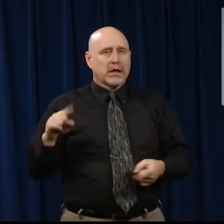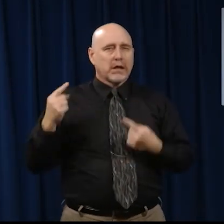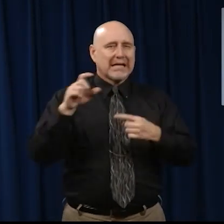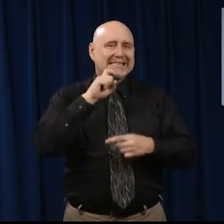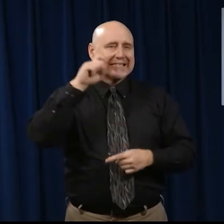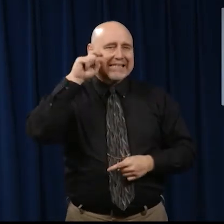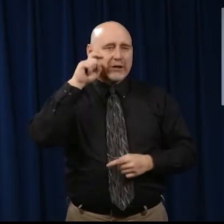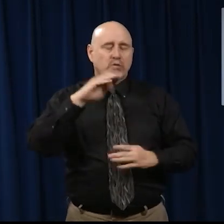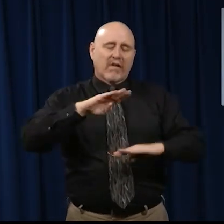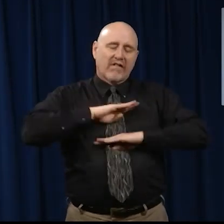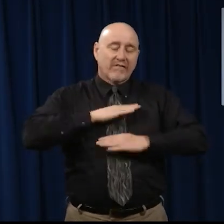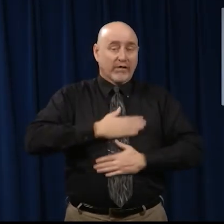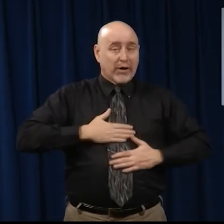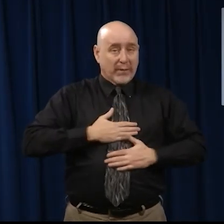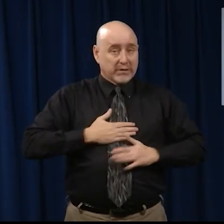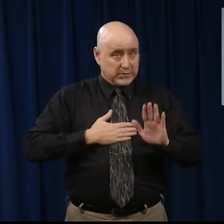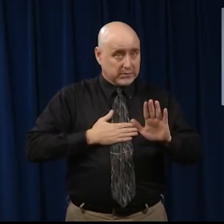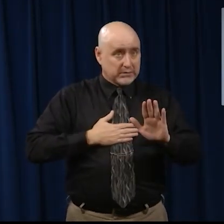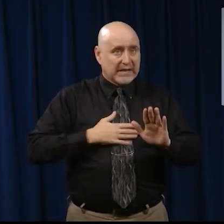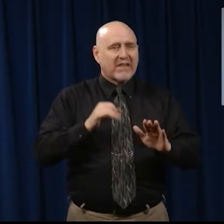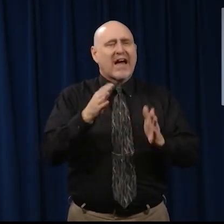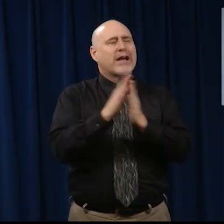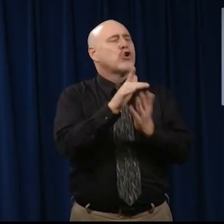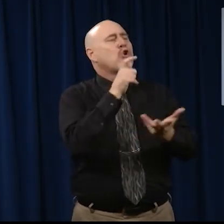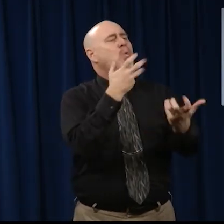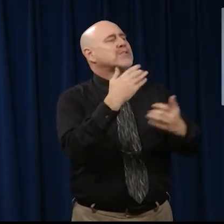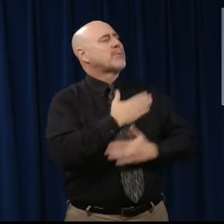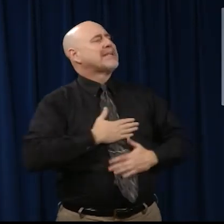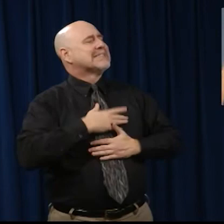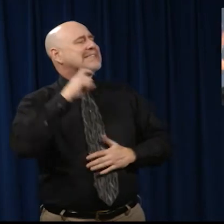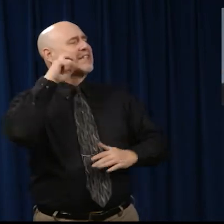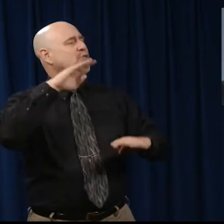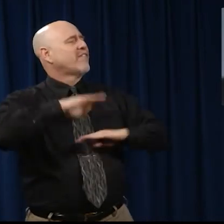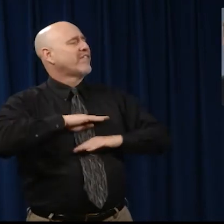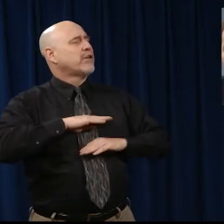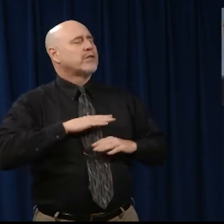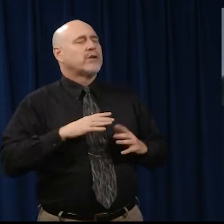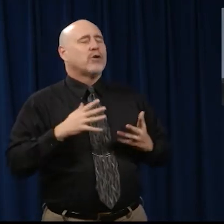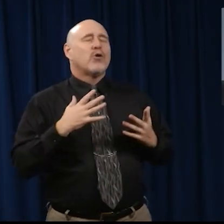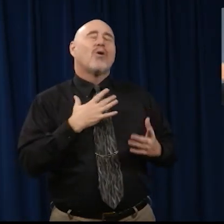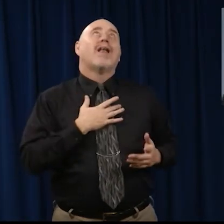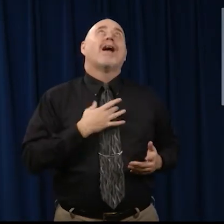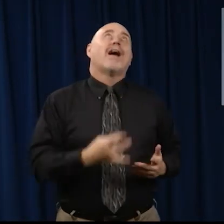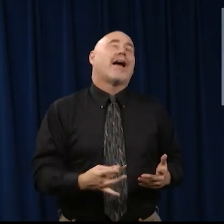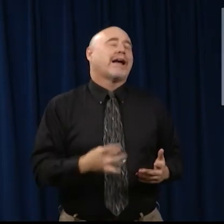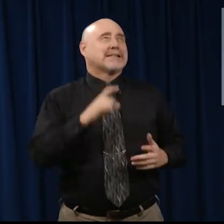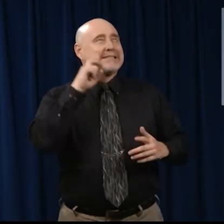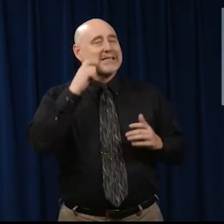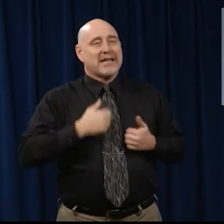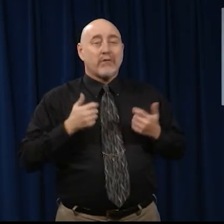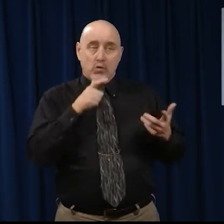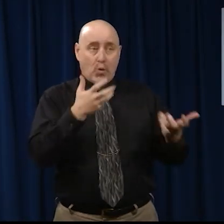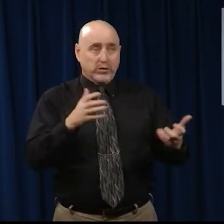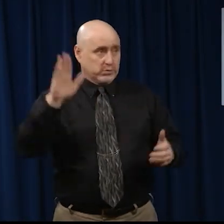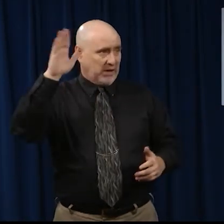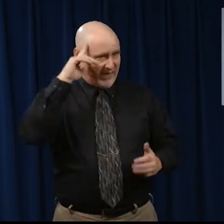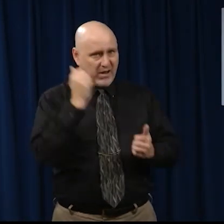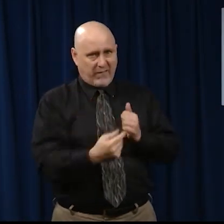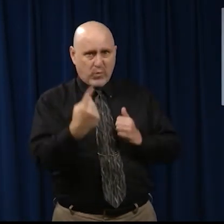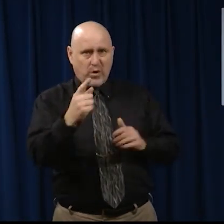done of sexual fulfillment. Now listen to me. If I were to say, who wants to be sexually fulfilled? Who wants to like their sex life? I think